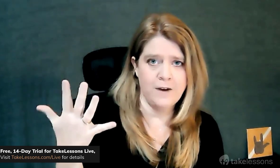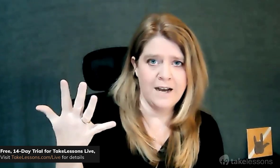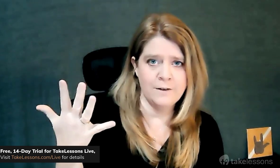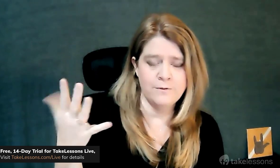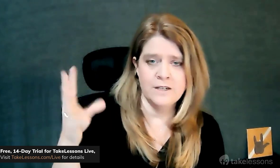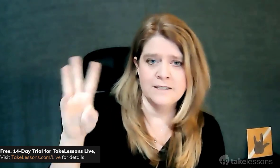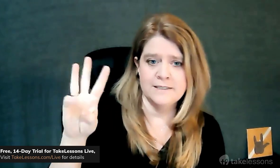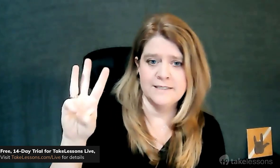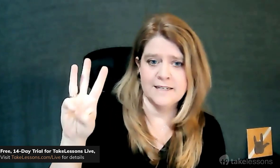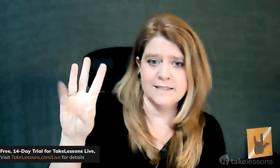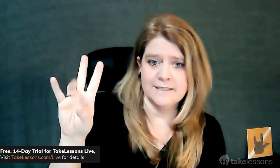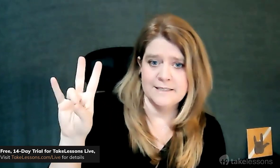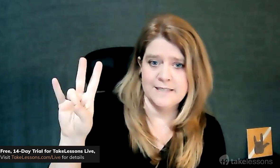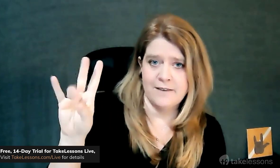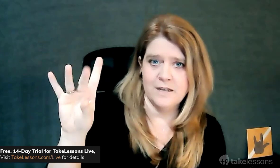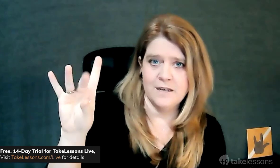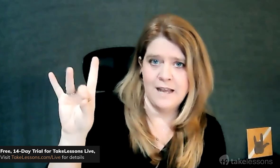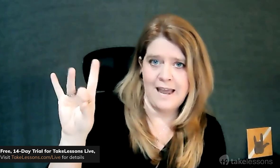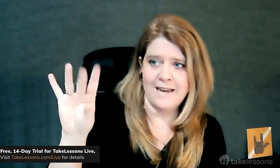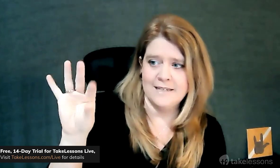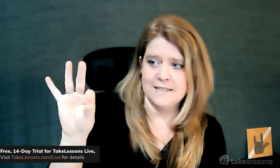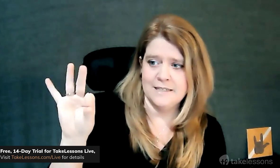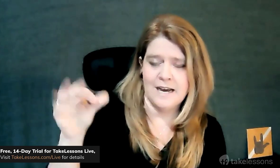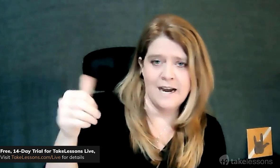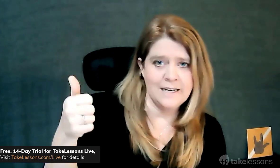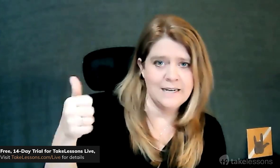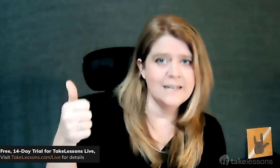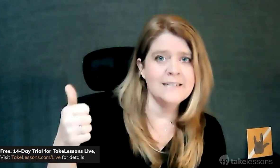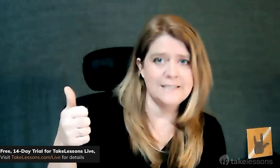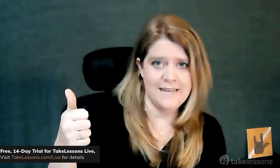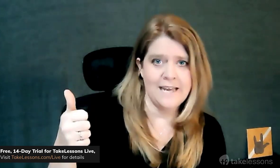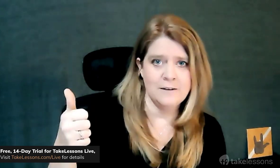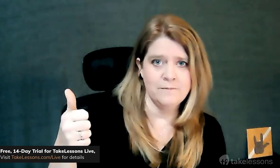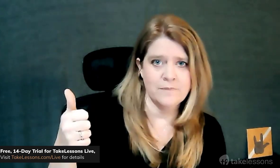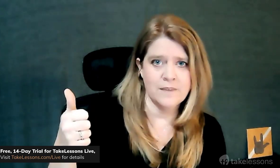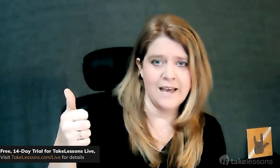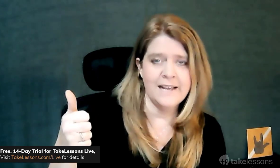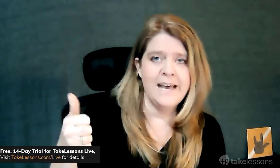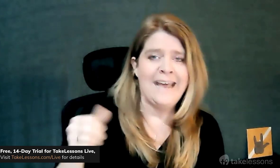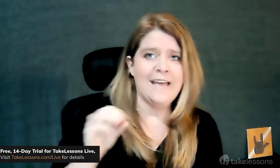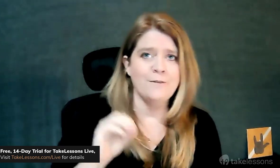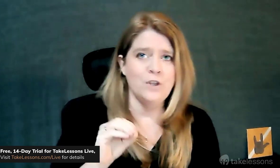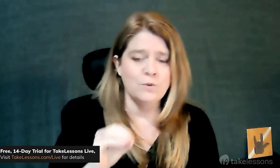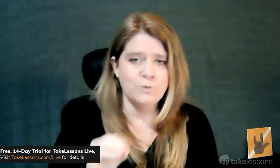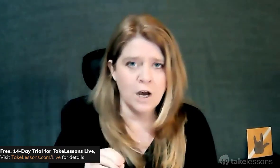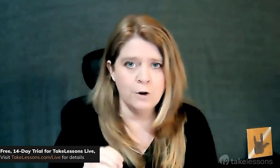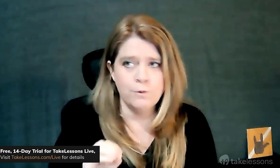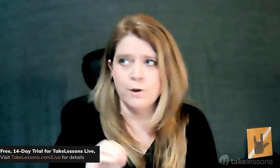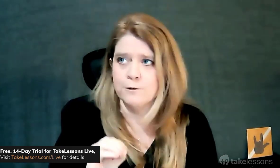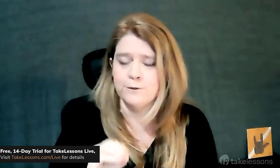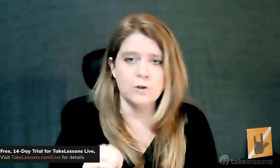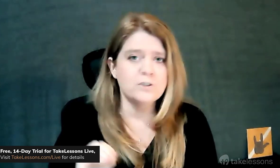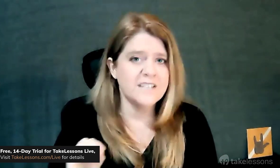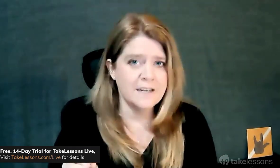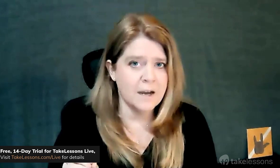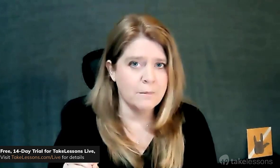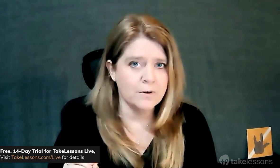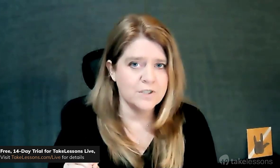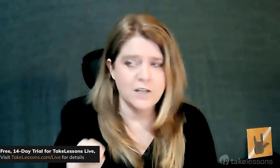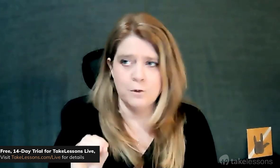5, 6, 7, 8, 9, 10. Okay, if you know those first 10 numbers and you